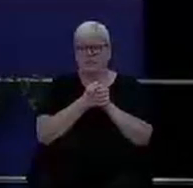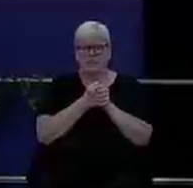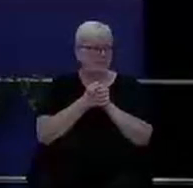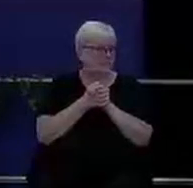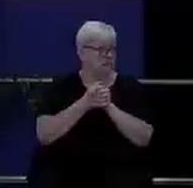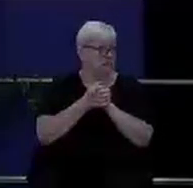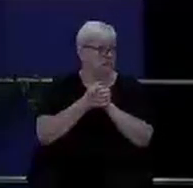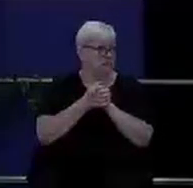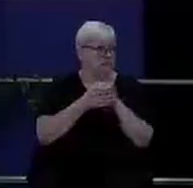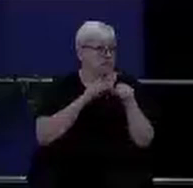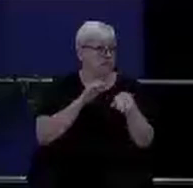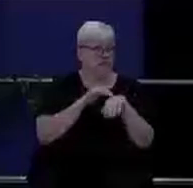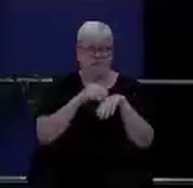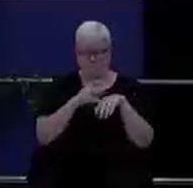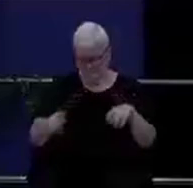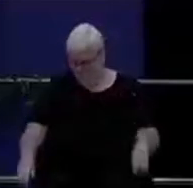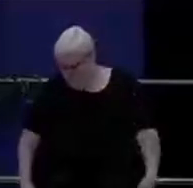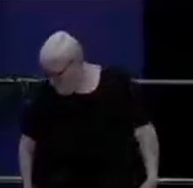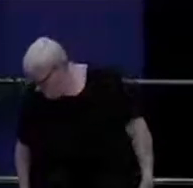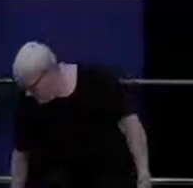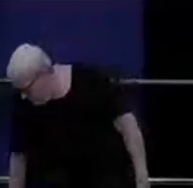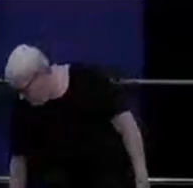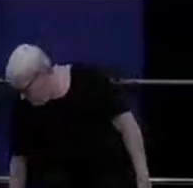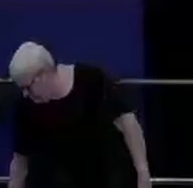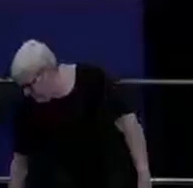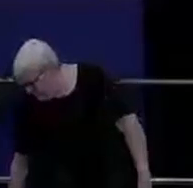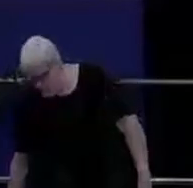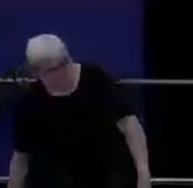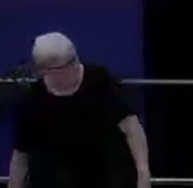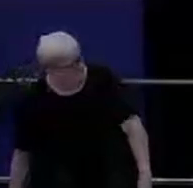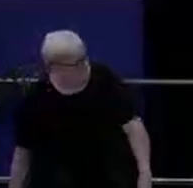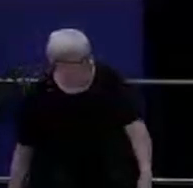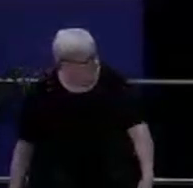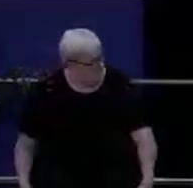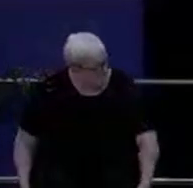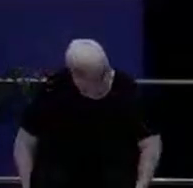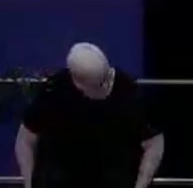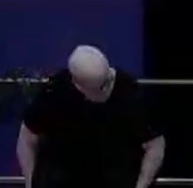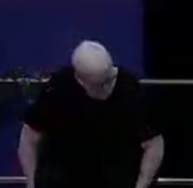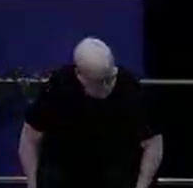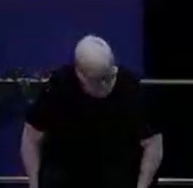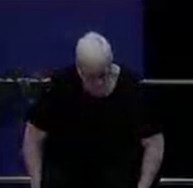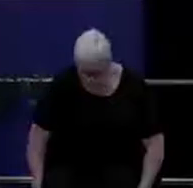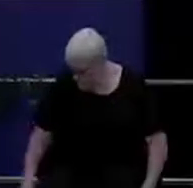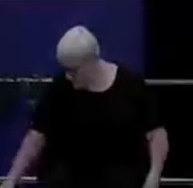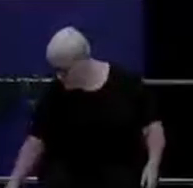You really don't mind. Okay, then you're on the stage. If you don't mind, you're on the stage, folks. Okay, so